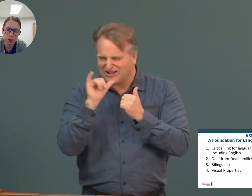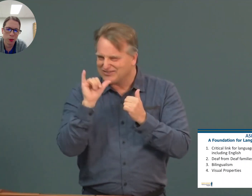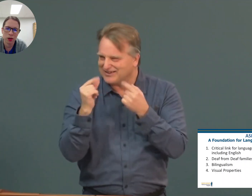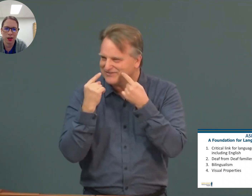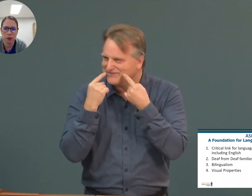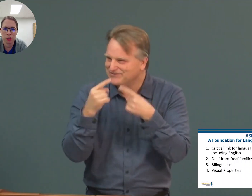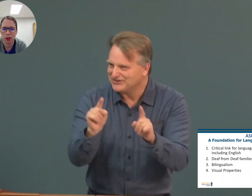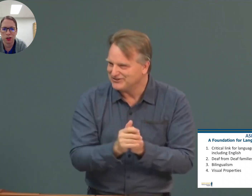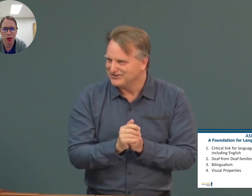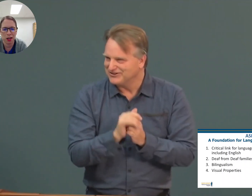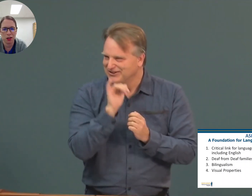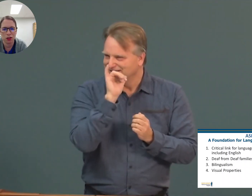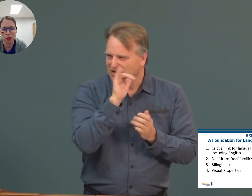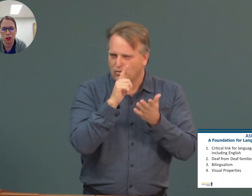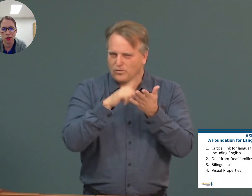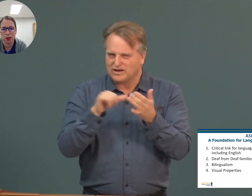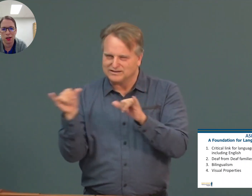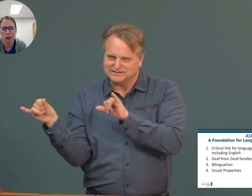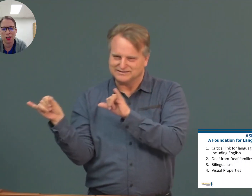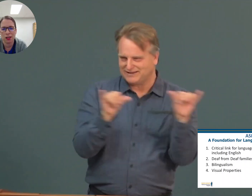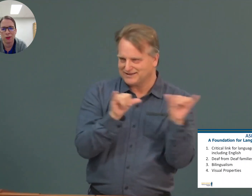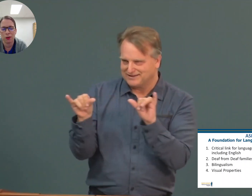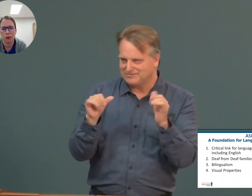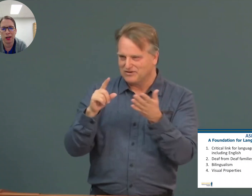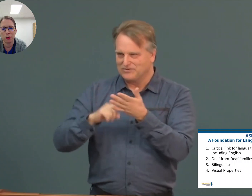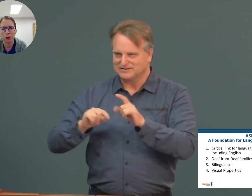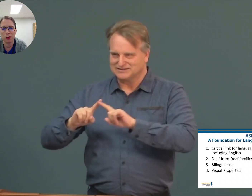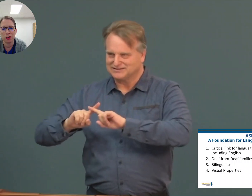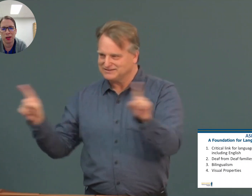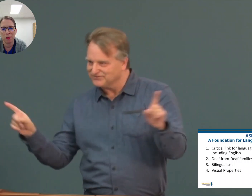spoken languages such as Spanish, how successful those bilingual children can be.